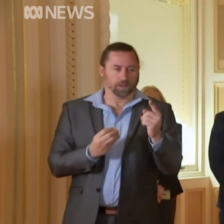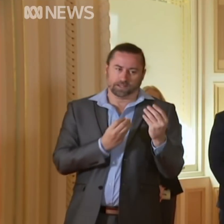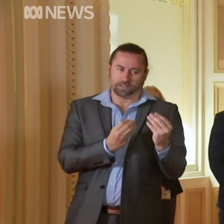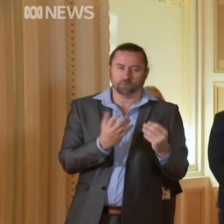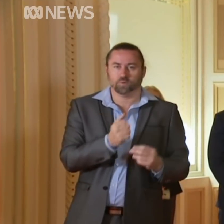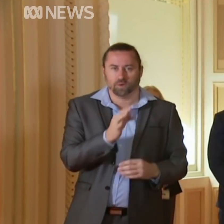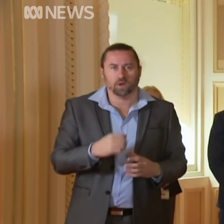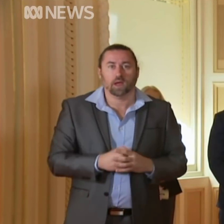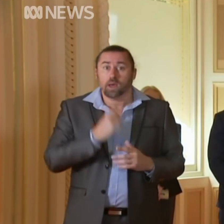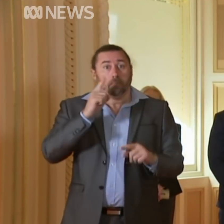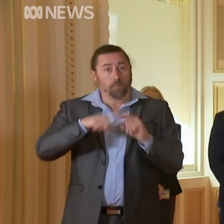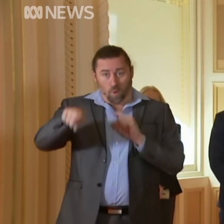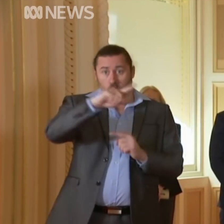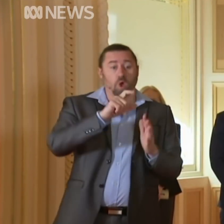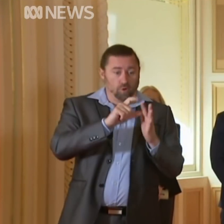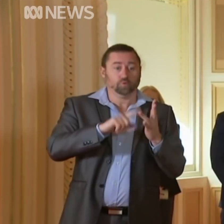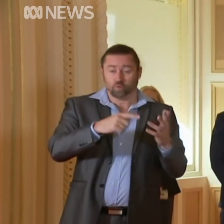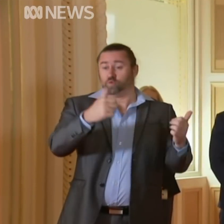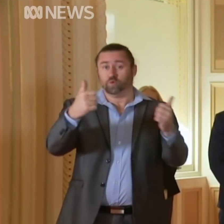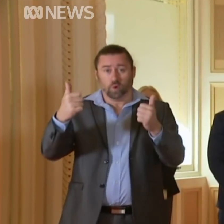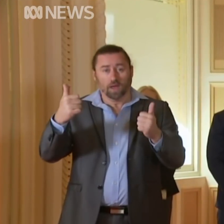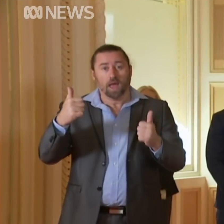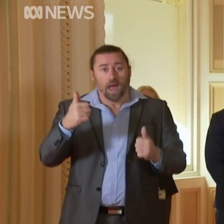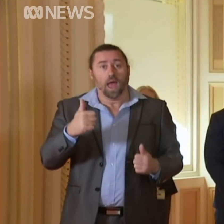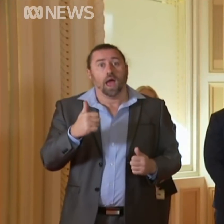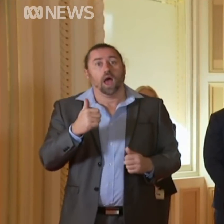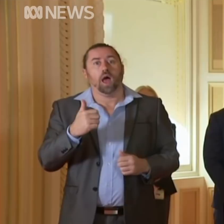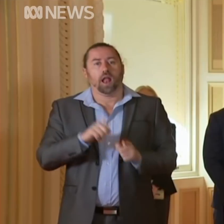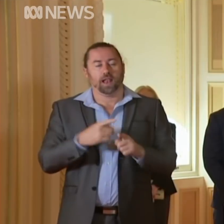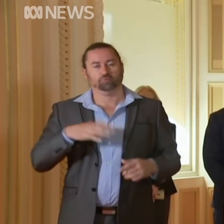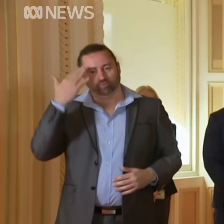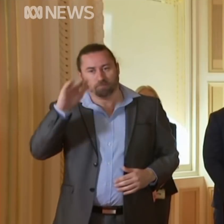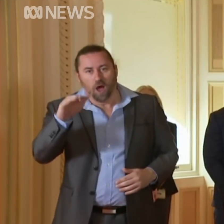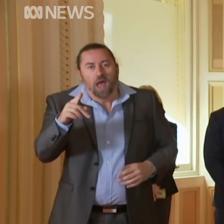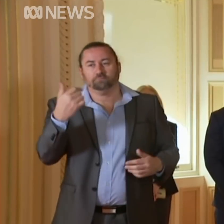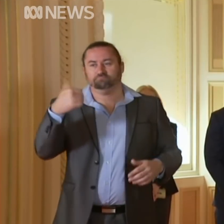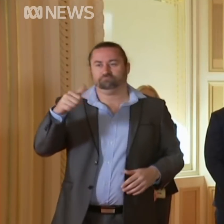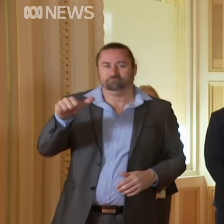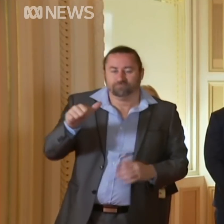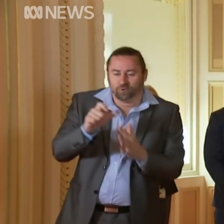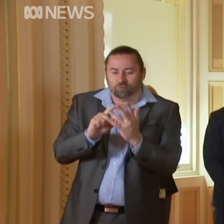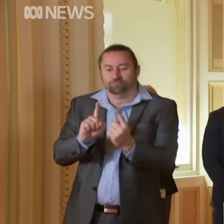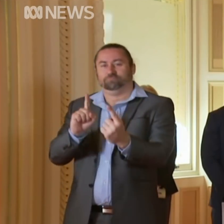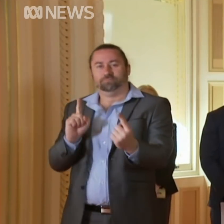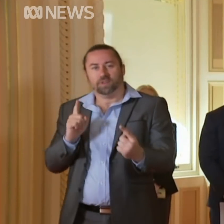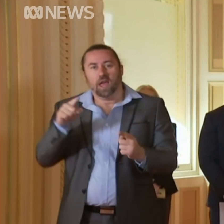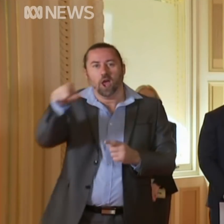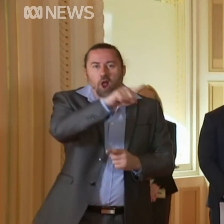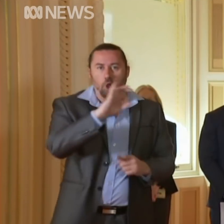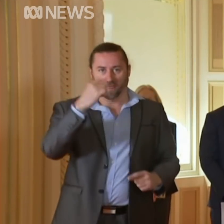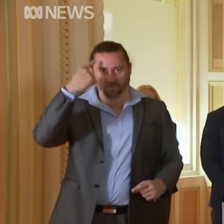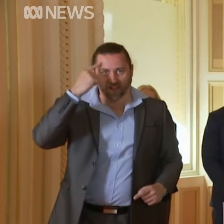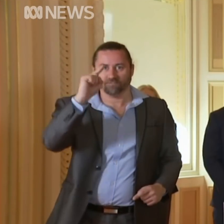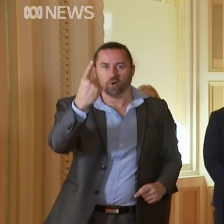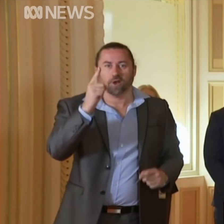people will do the right thing, but too often we're having to remind them. So people out and about in the community are not thinking enough around what they should be